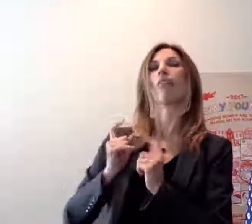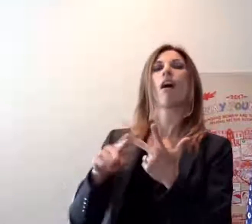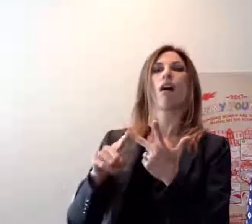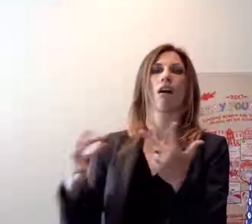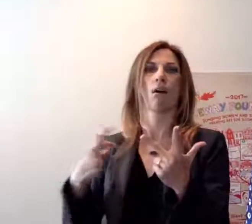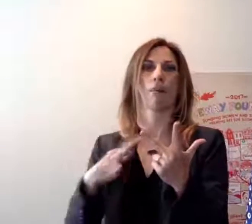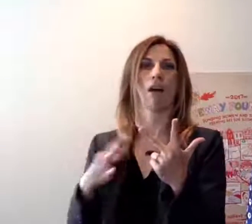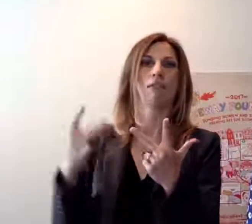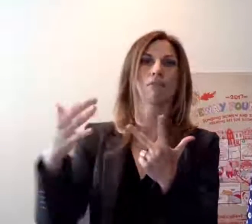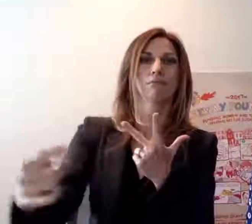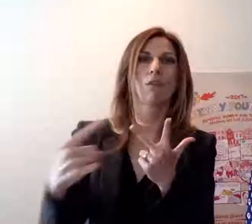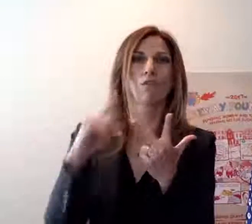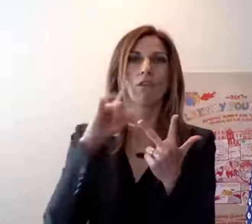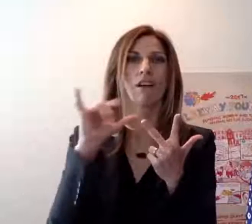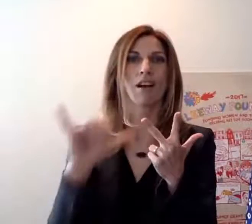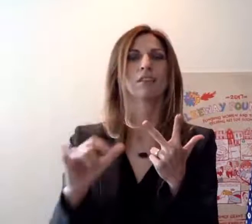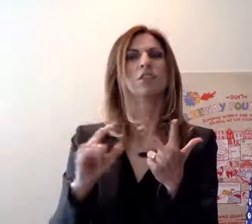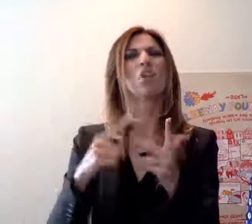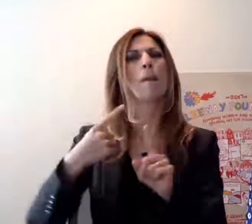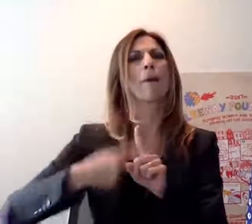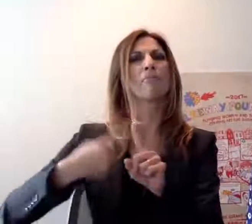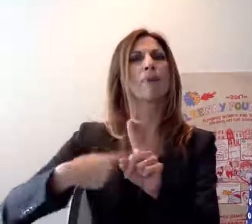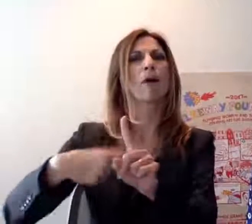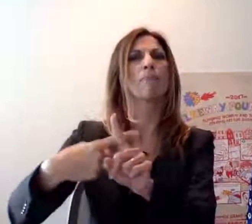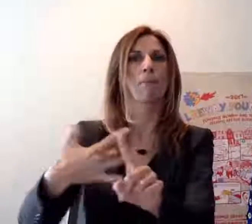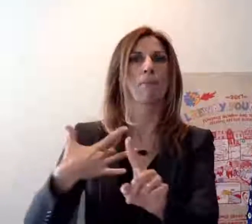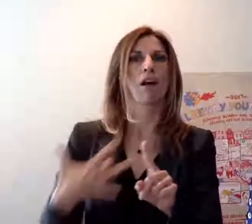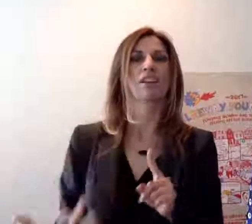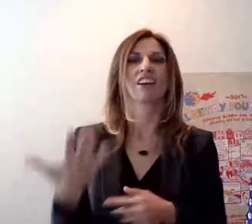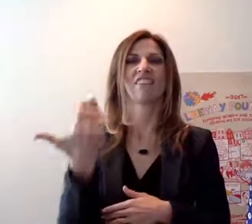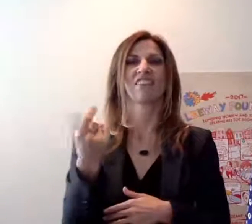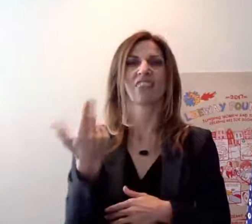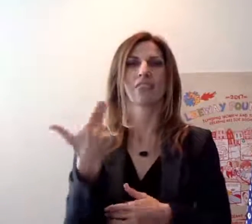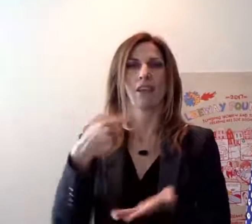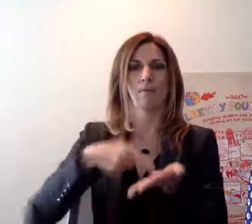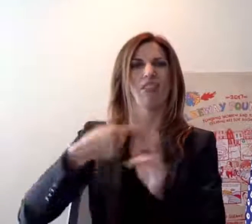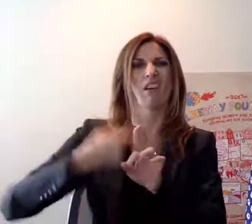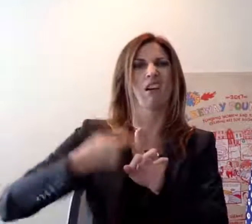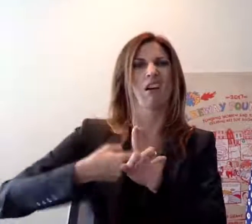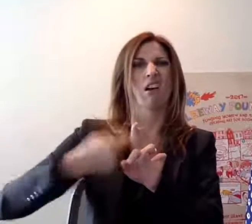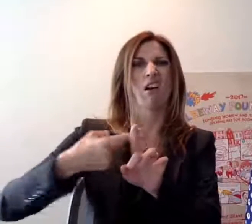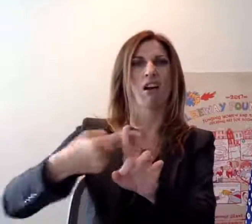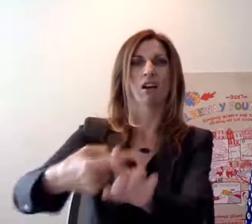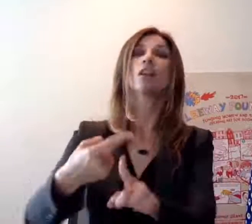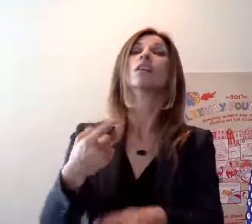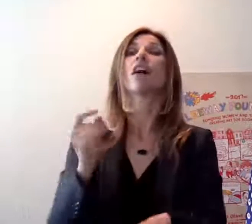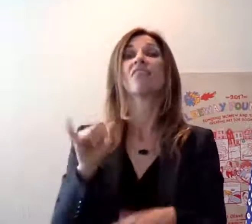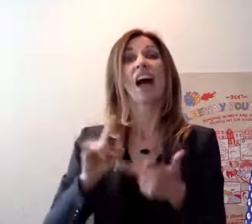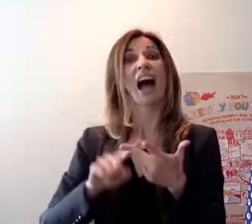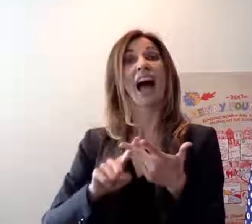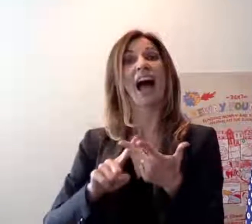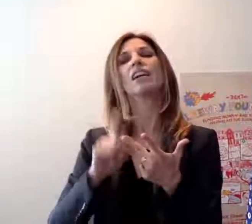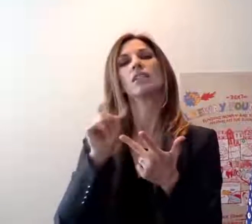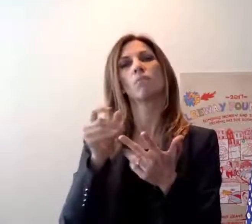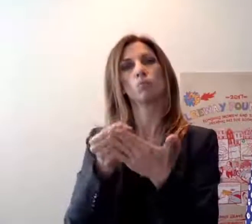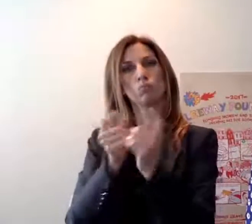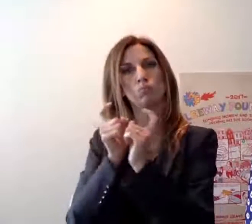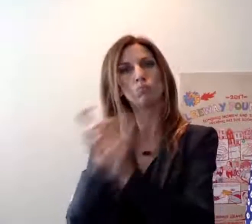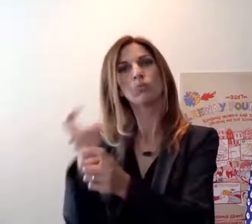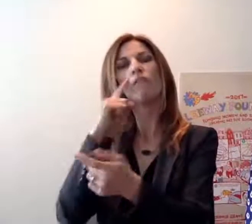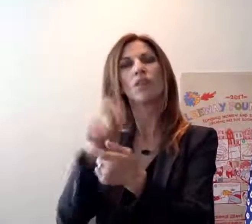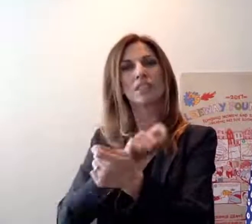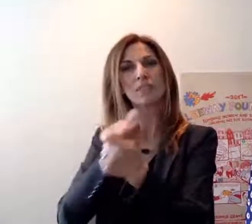And this is a monthly rolling deadline, so it's the 15th of every month. And it's meant to fund opportunities that